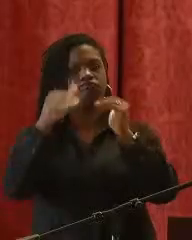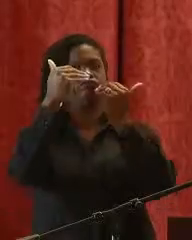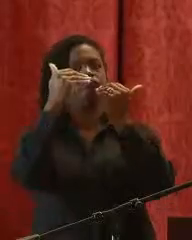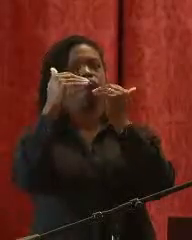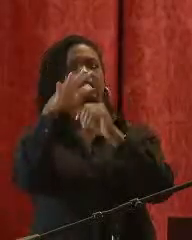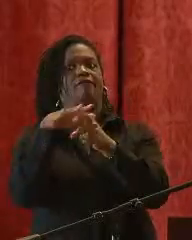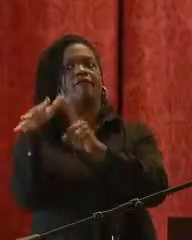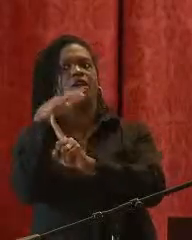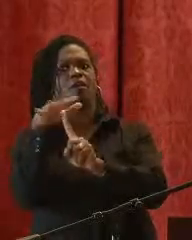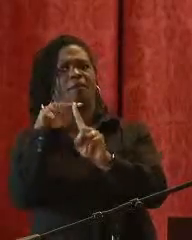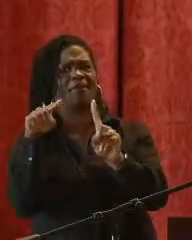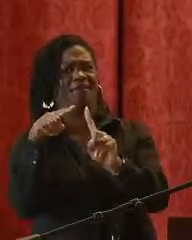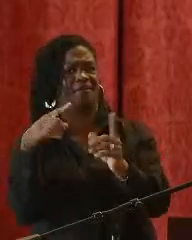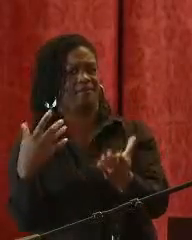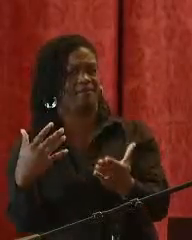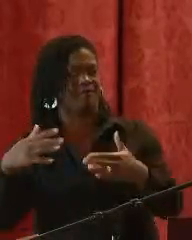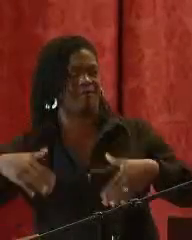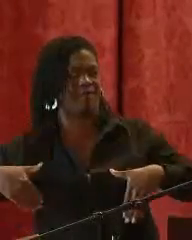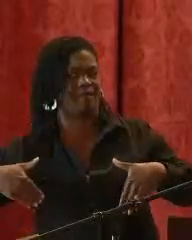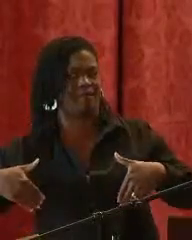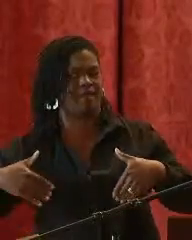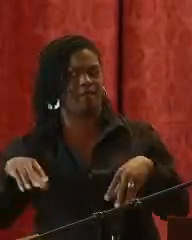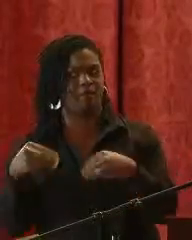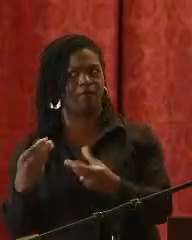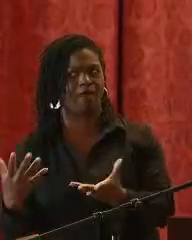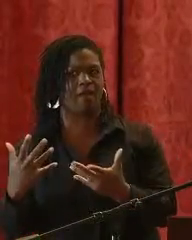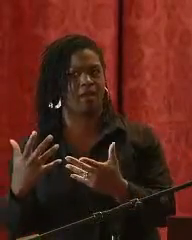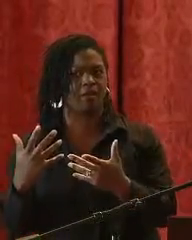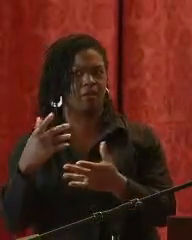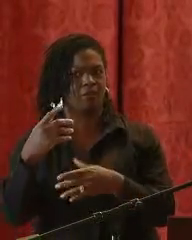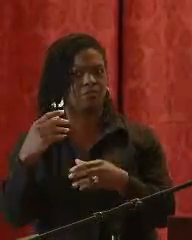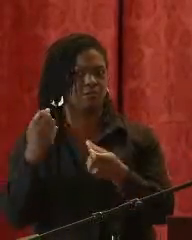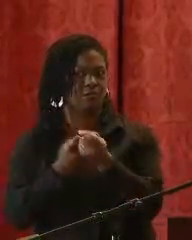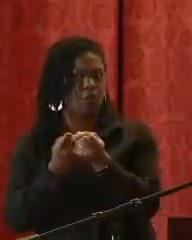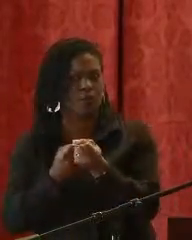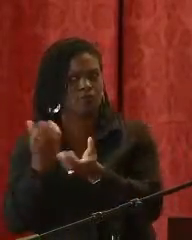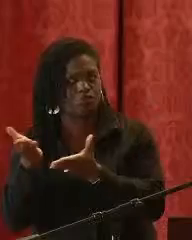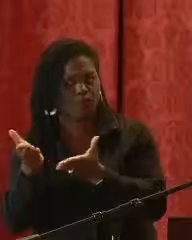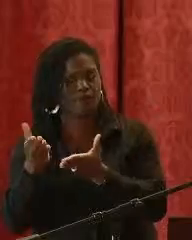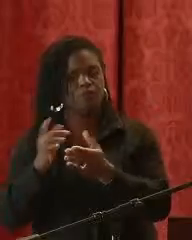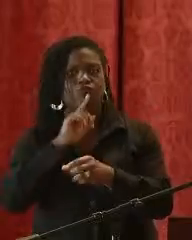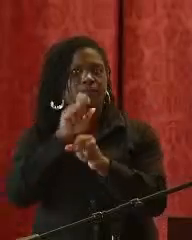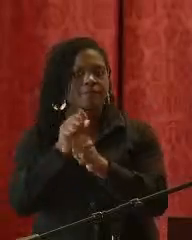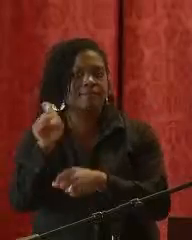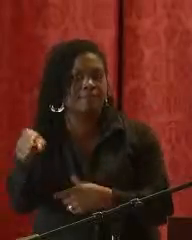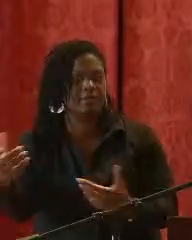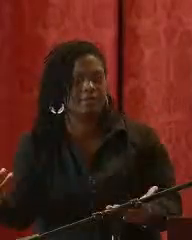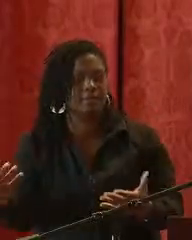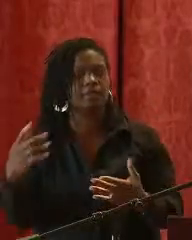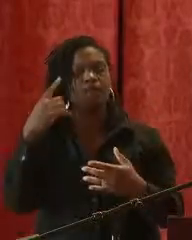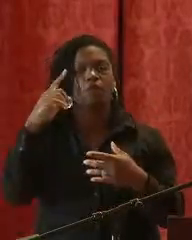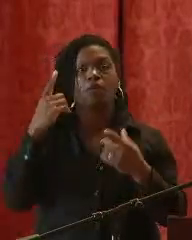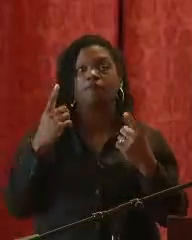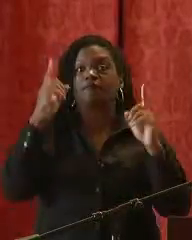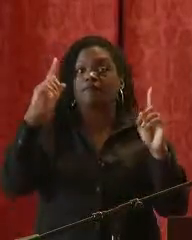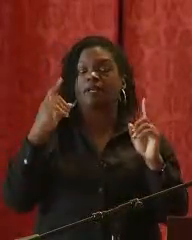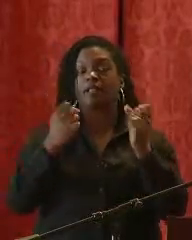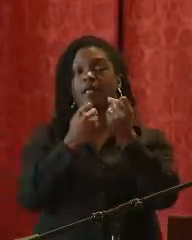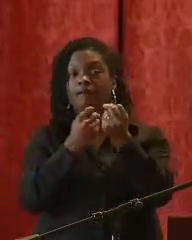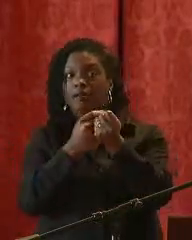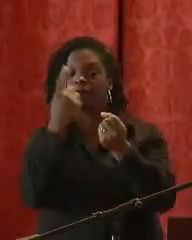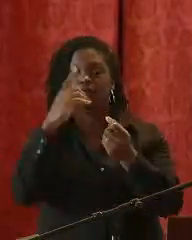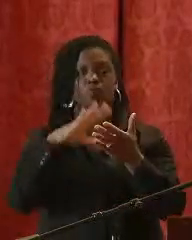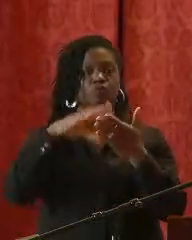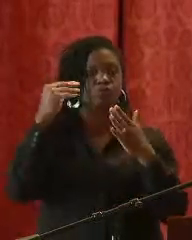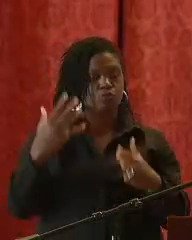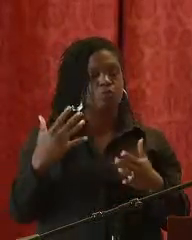without first providing needed supports and services. To effectively advocate for students, Kathleen has become